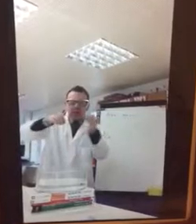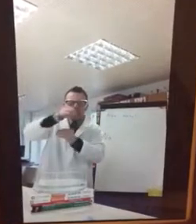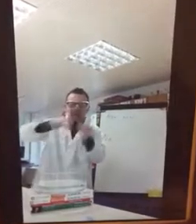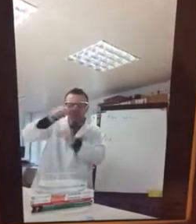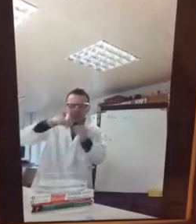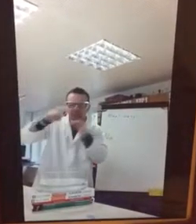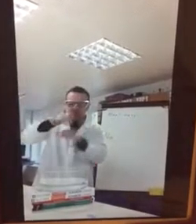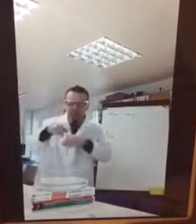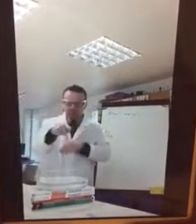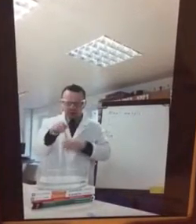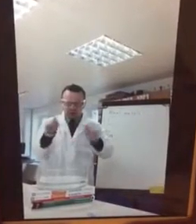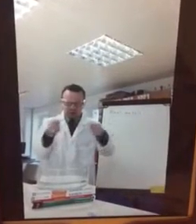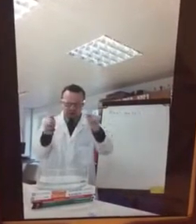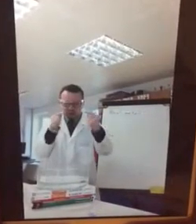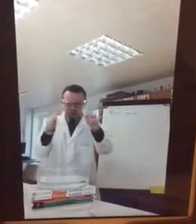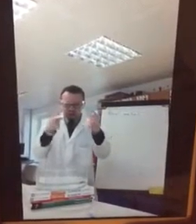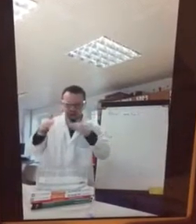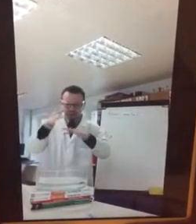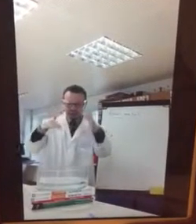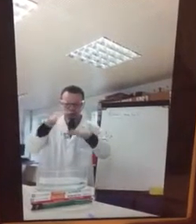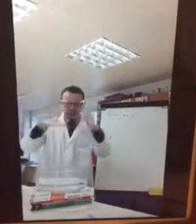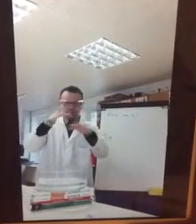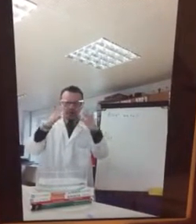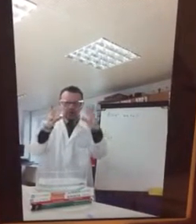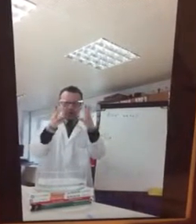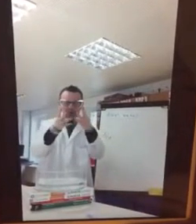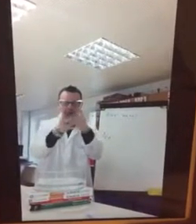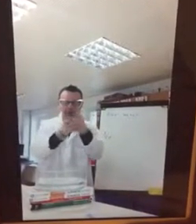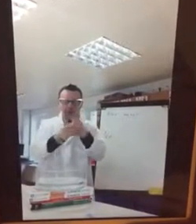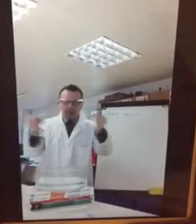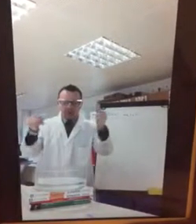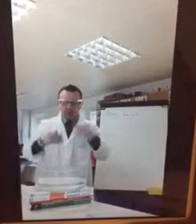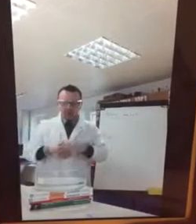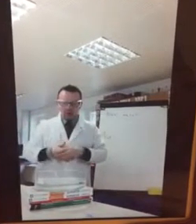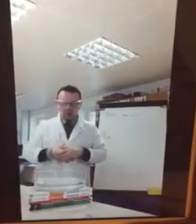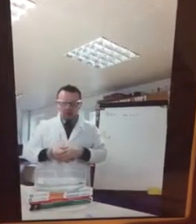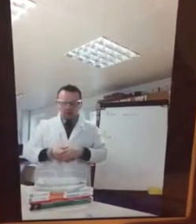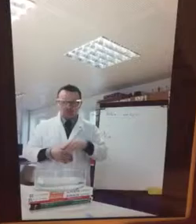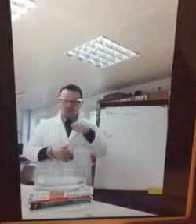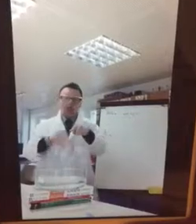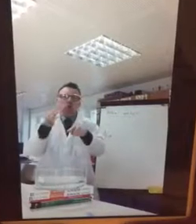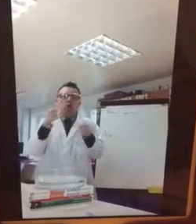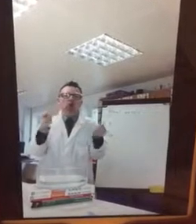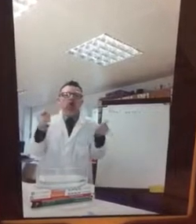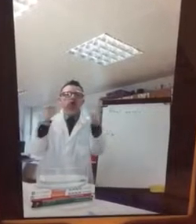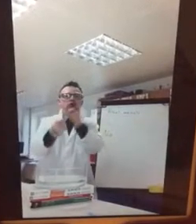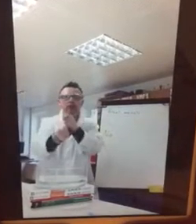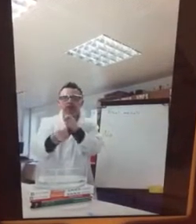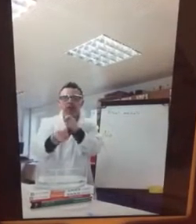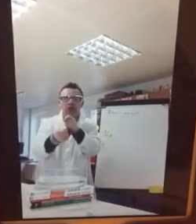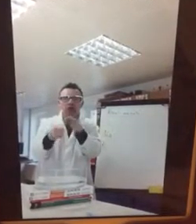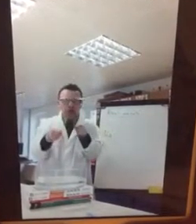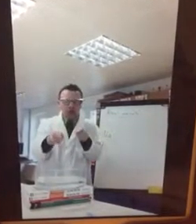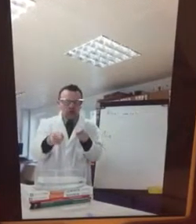So as you can see, it's spinning around and effervescing, but then suddenly it dissolves into the water.